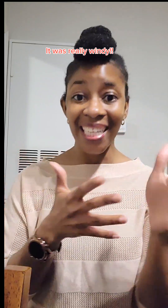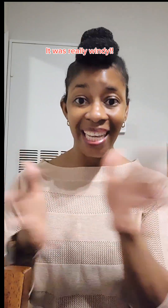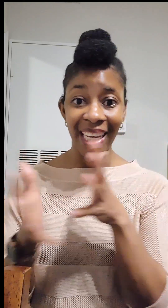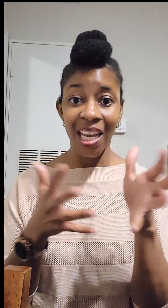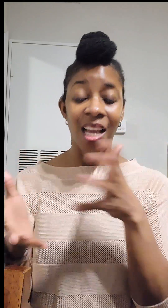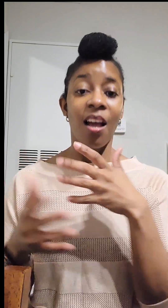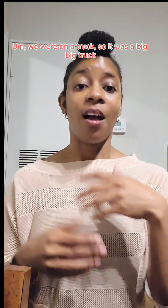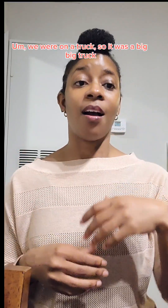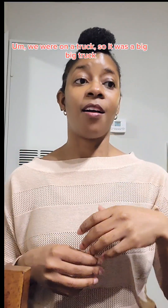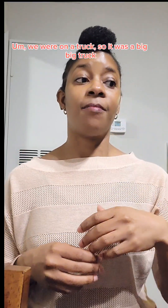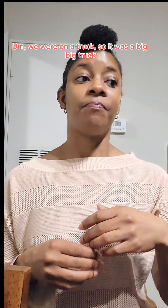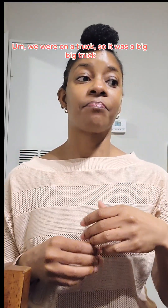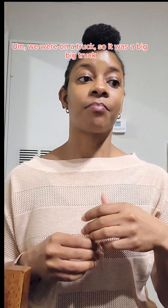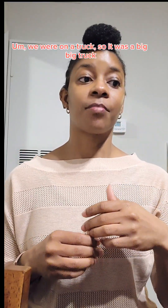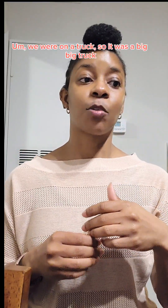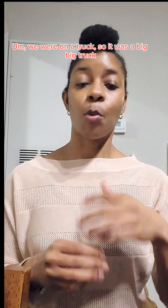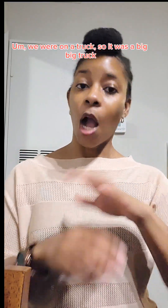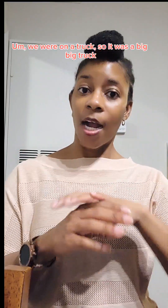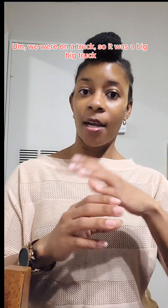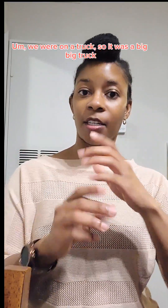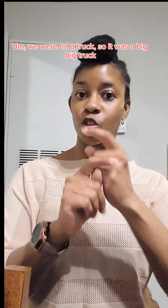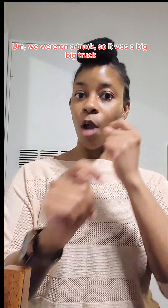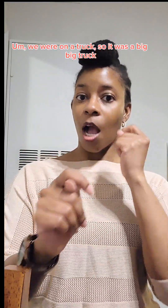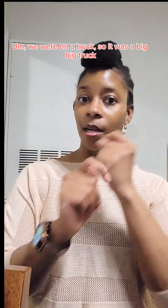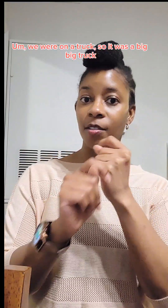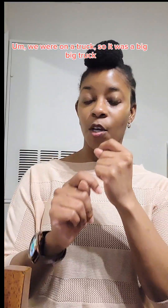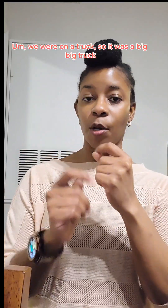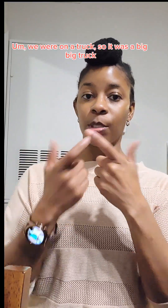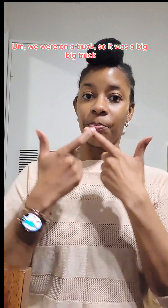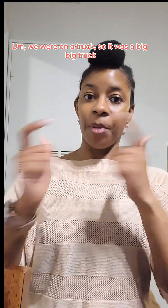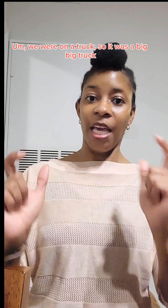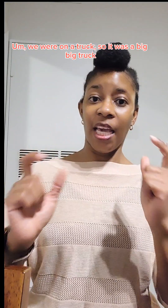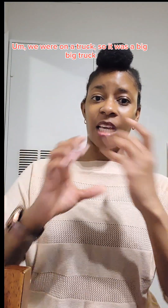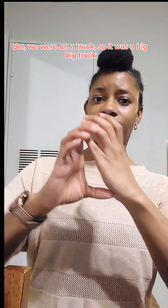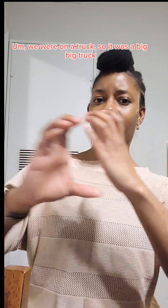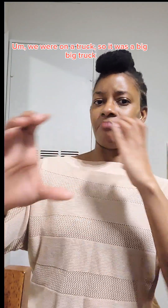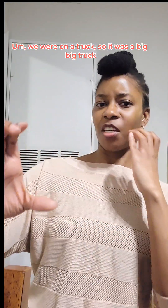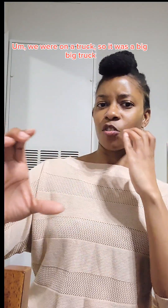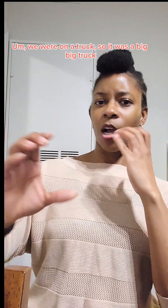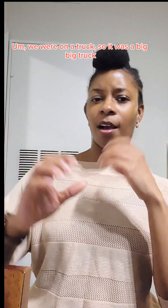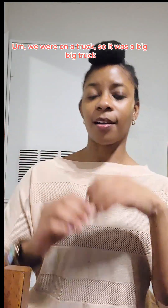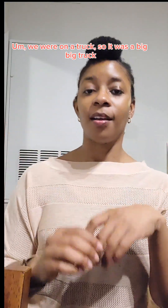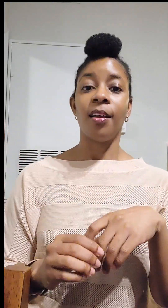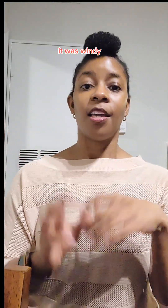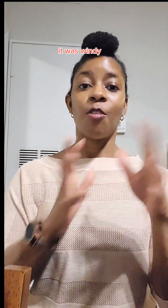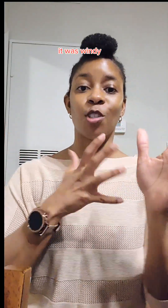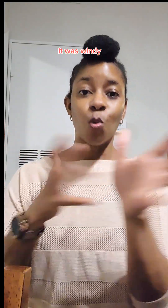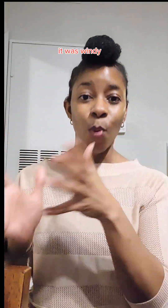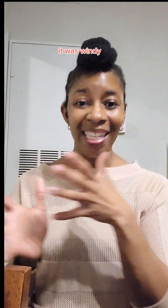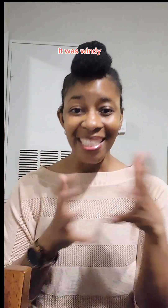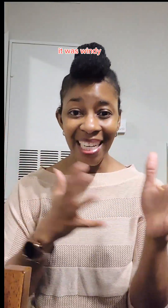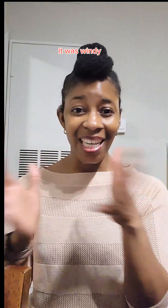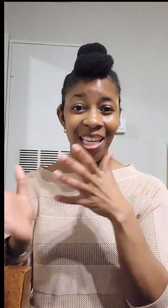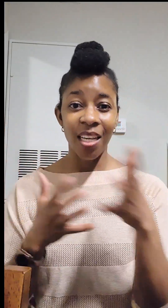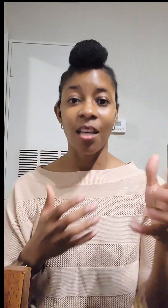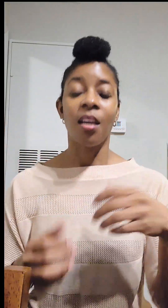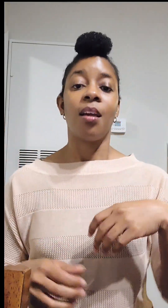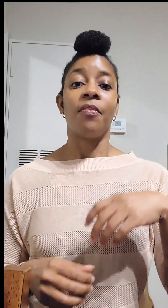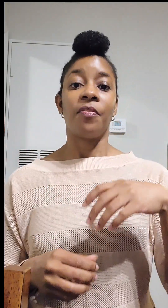windy. We were on a truck, so it was big truck. It was windy.